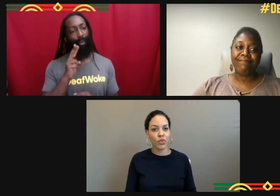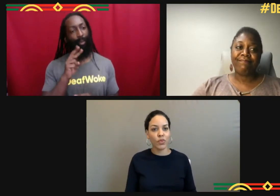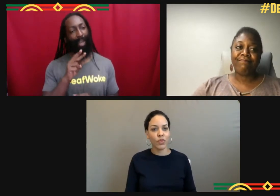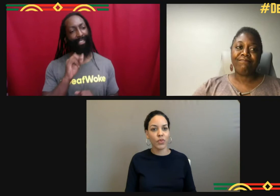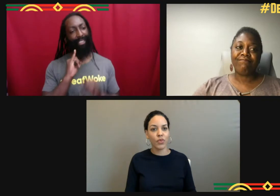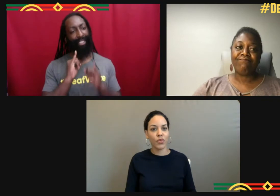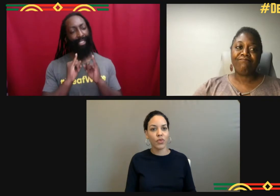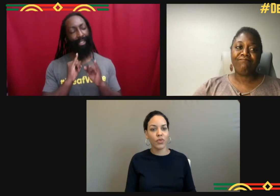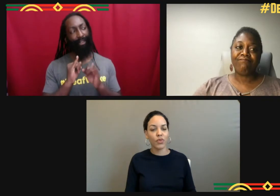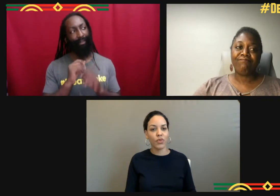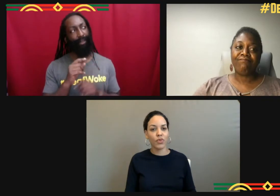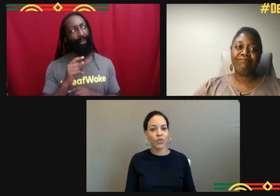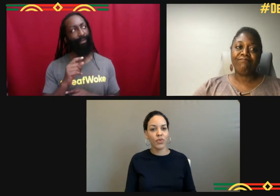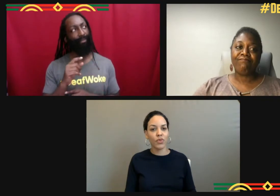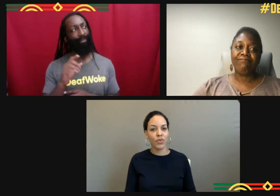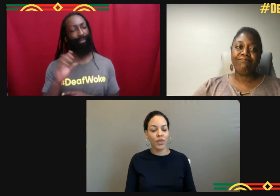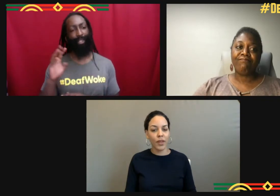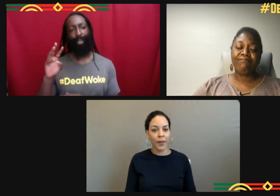Yes, true, true indeed.